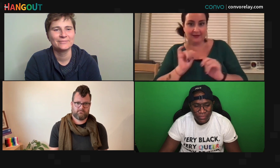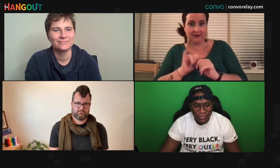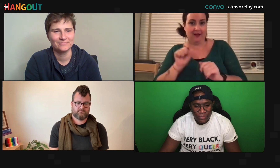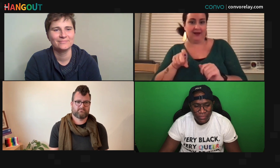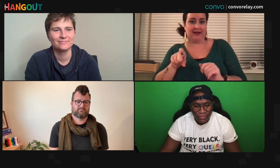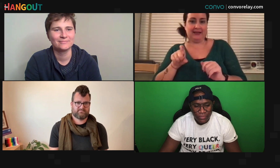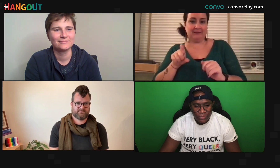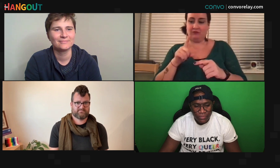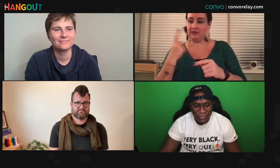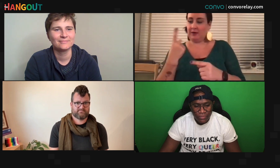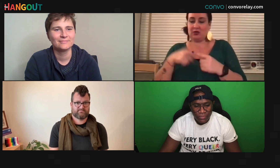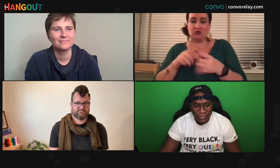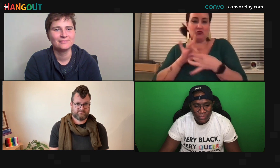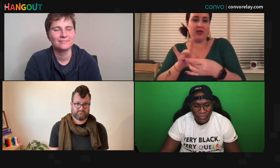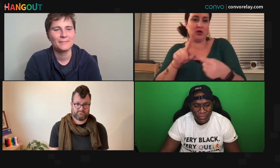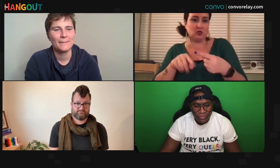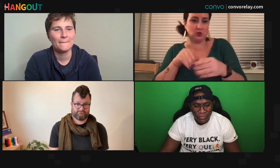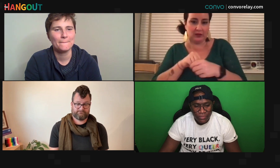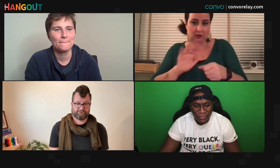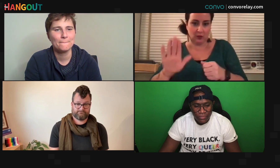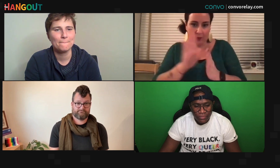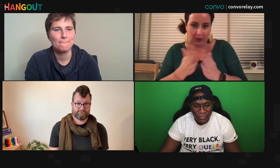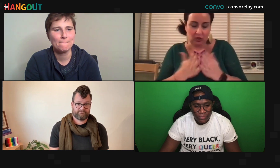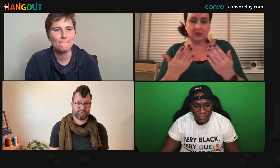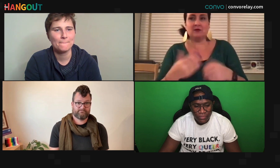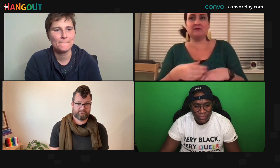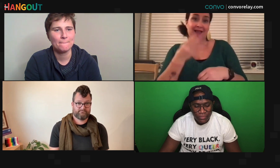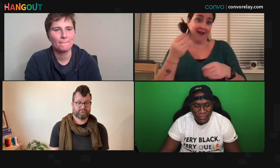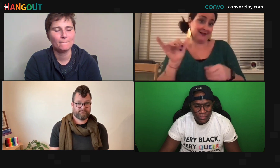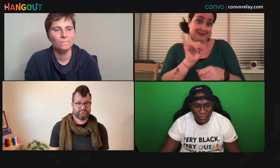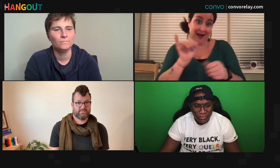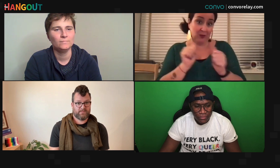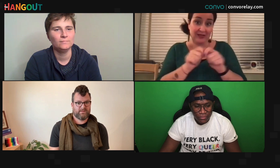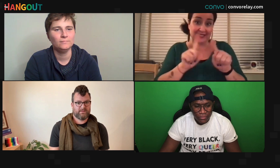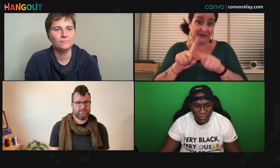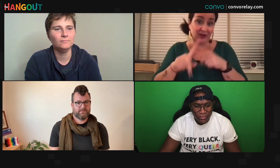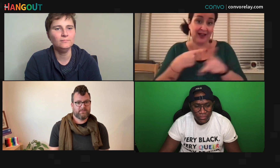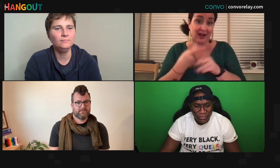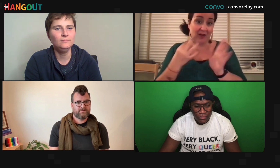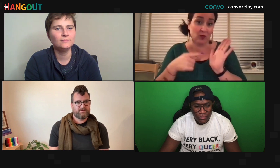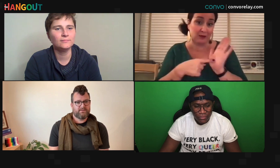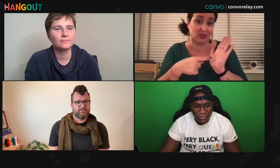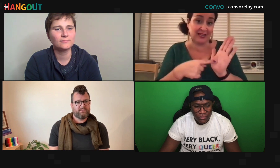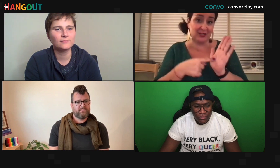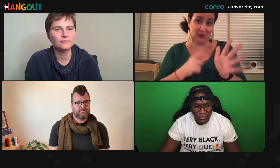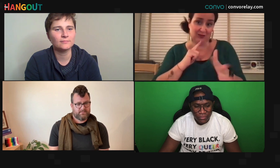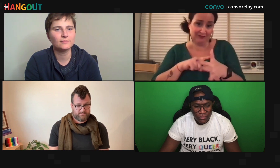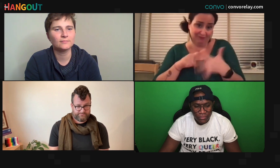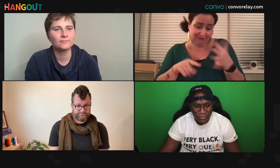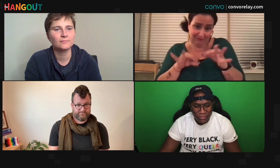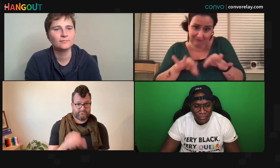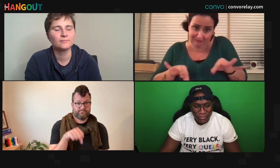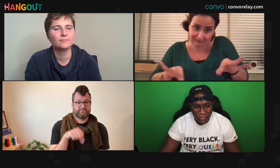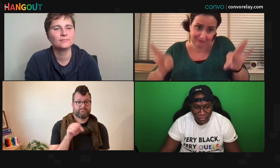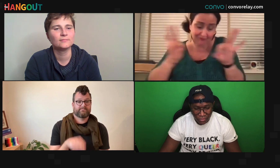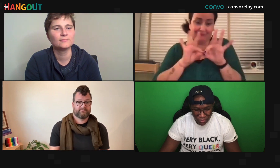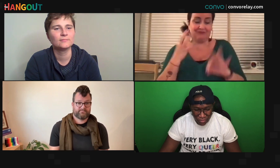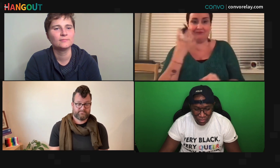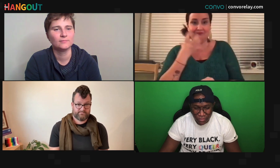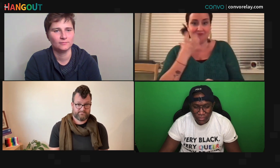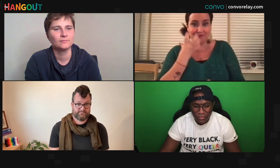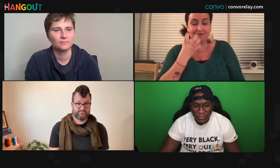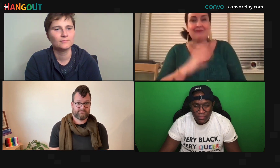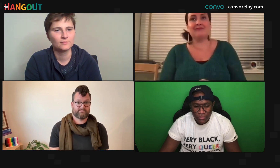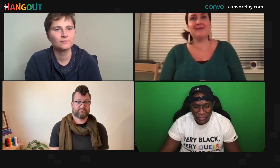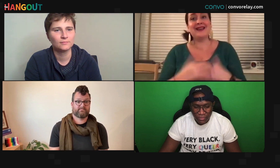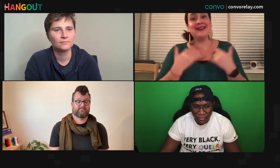from parents learning how to sign to having a different, having representation